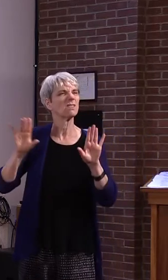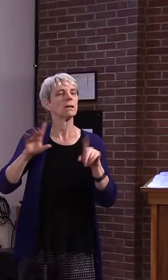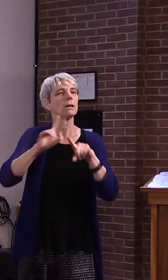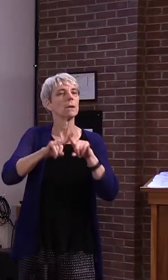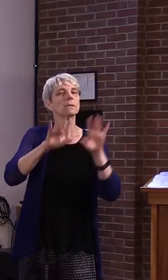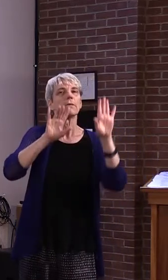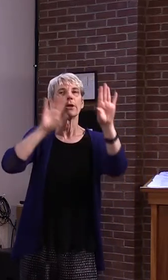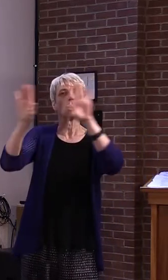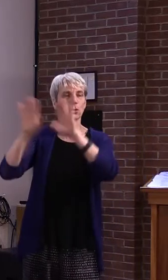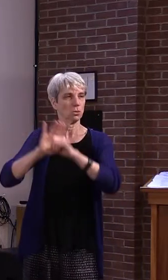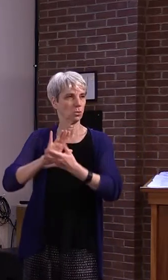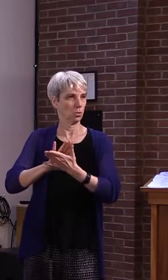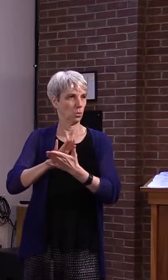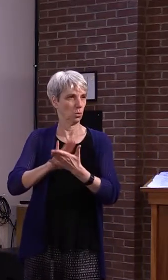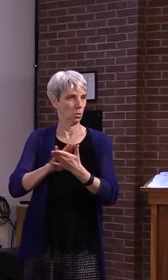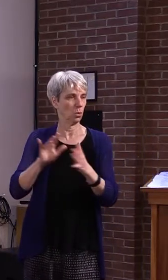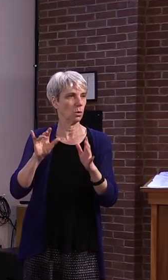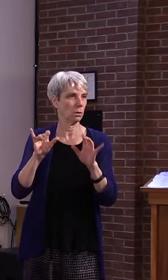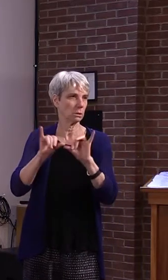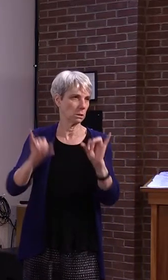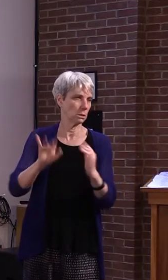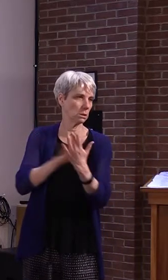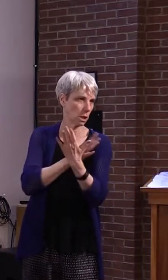system, as well as